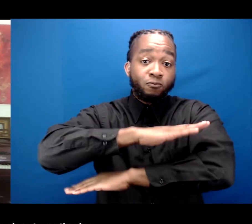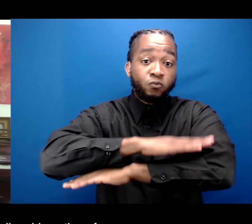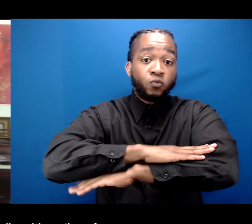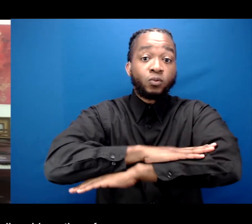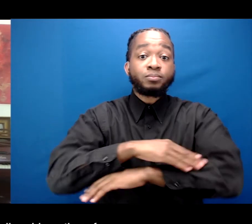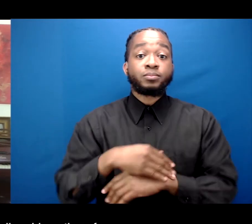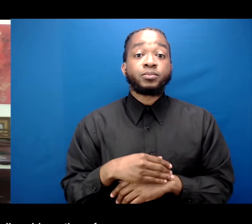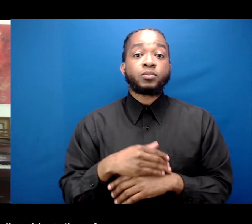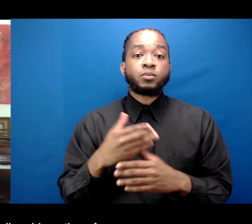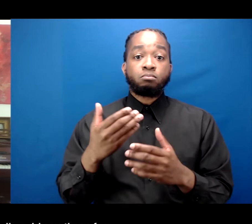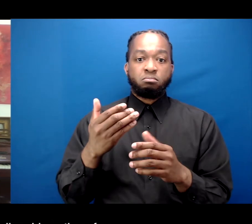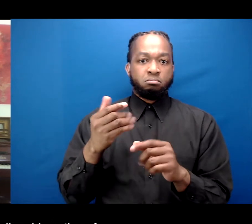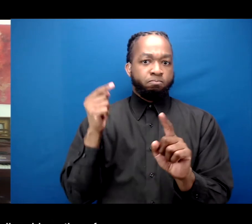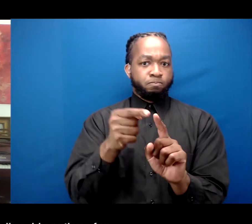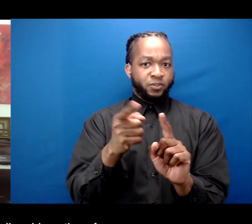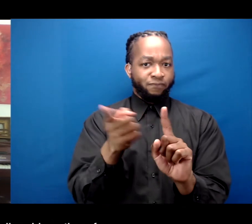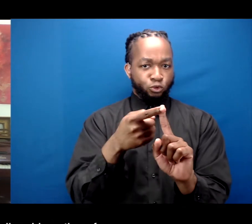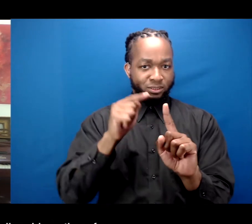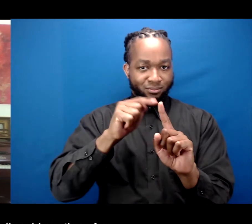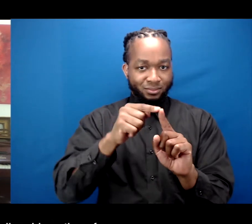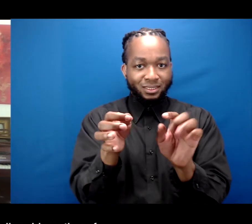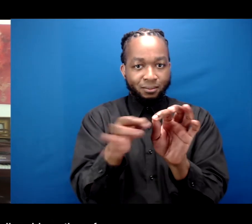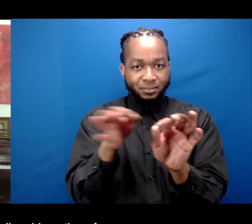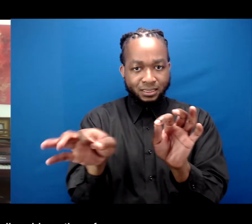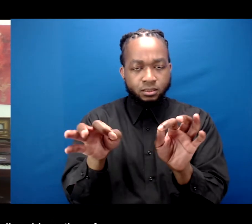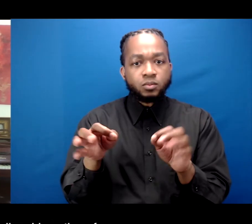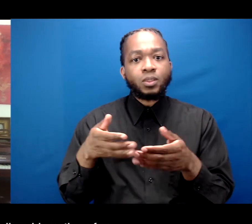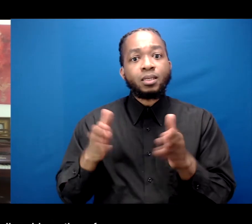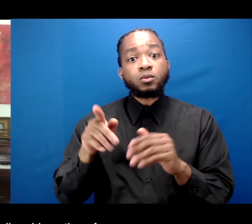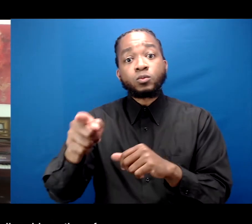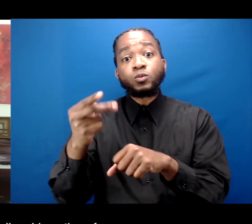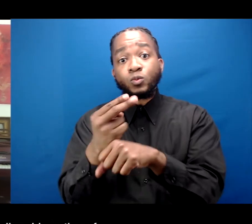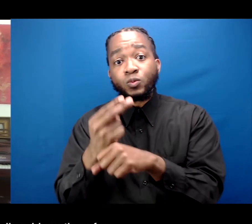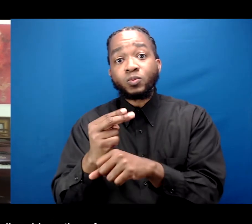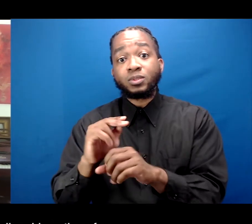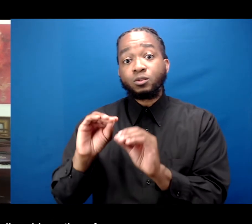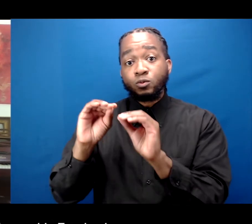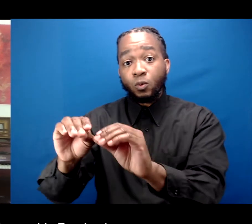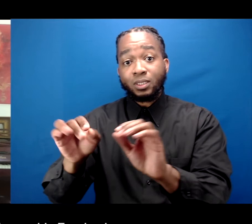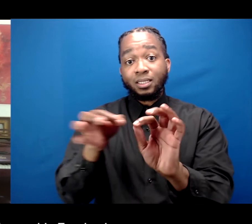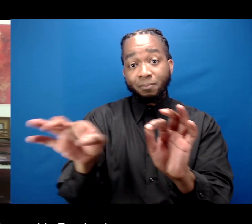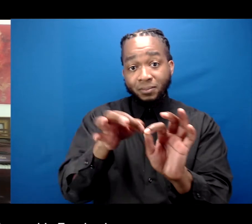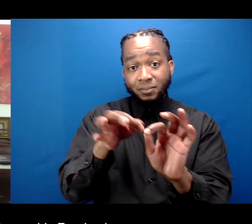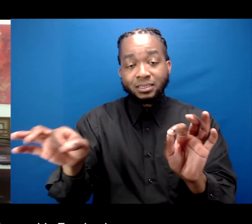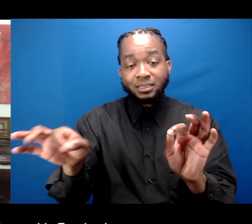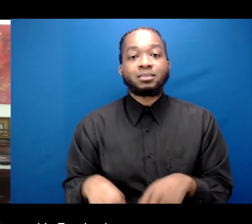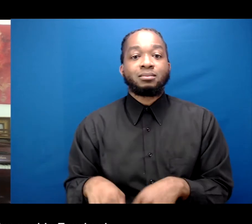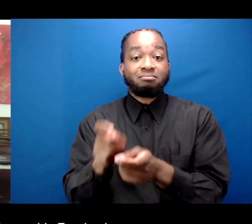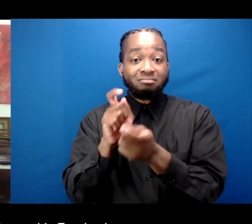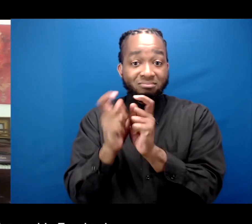tool to enable users to manually add captions for videos and to customize the way those captions display to the